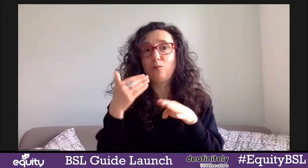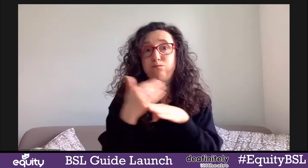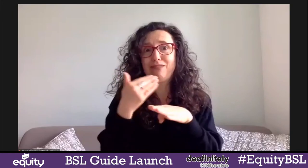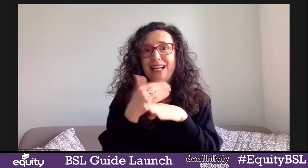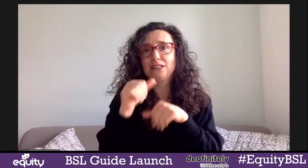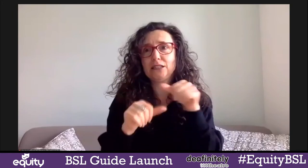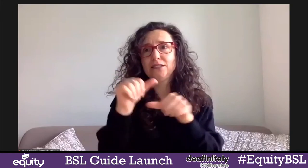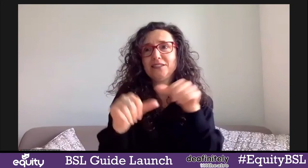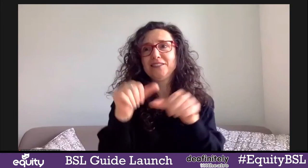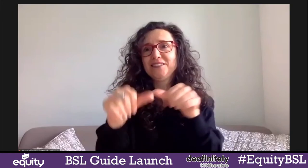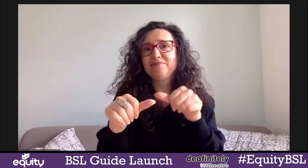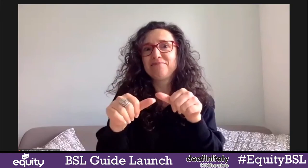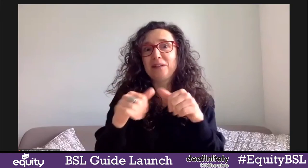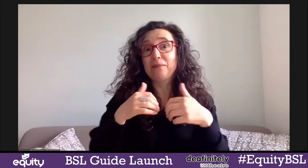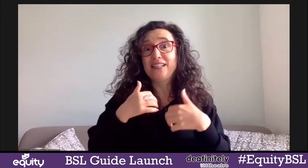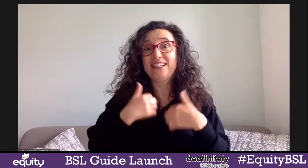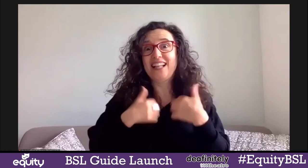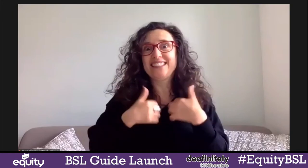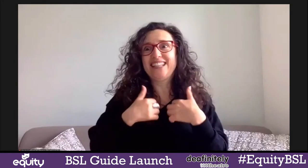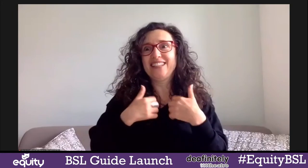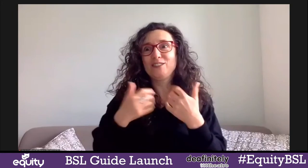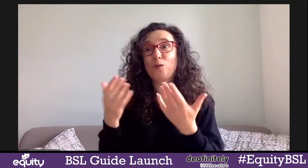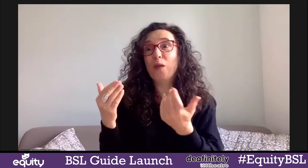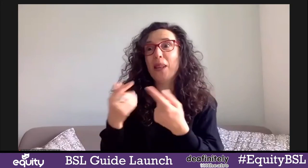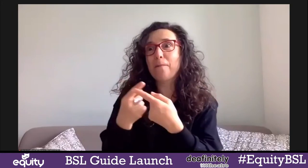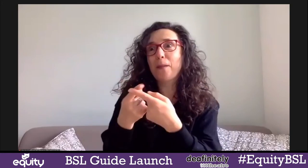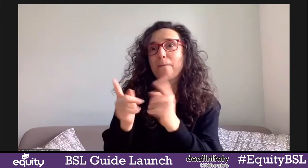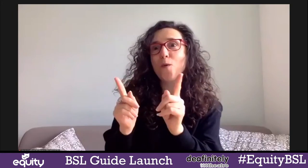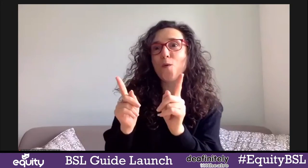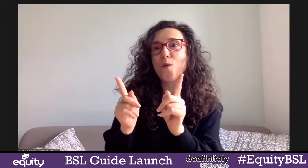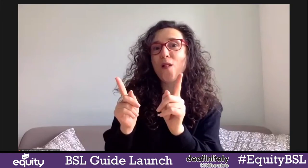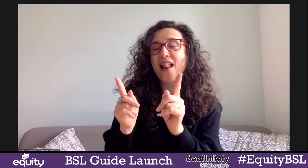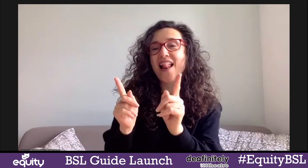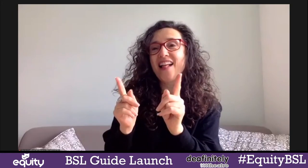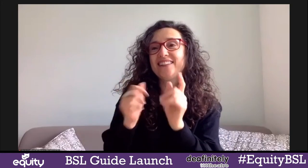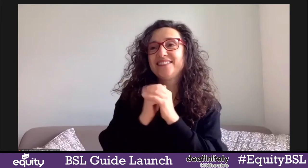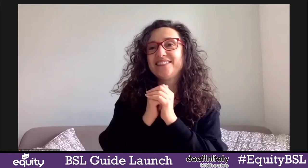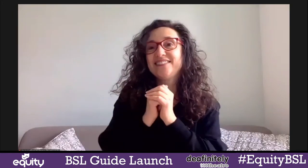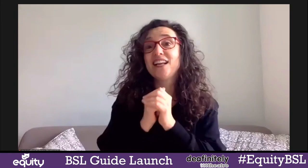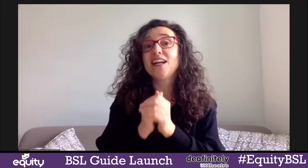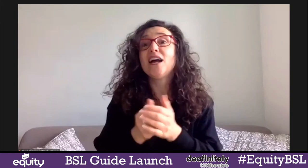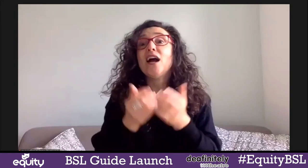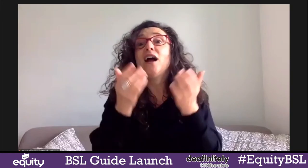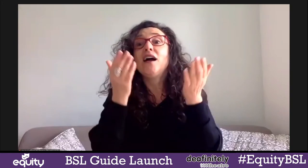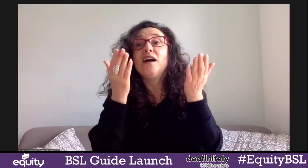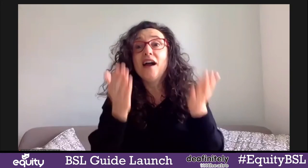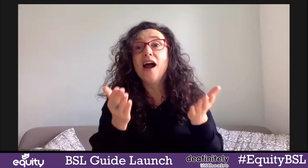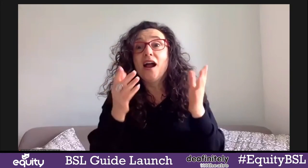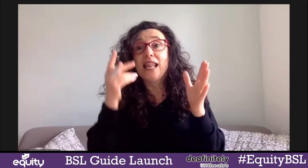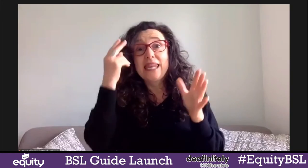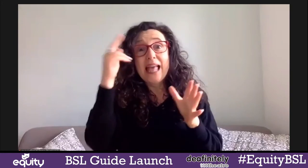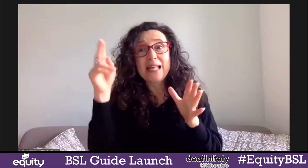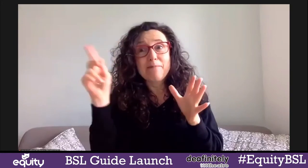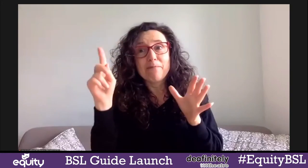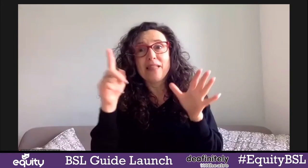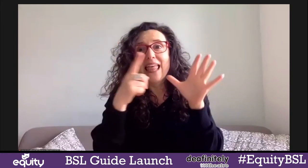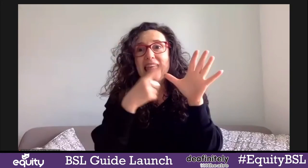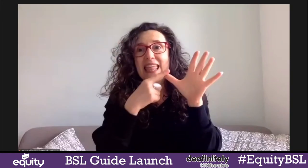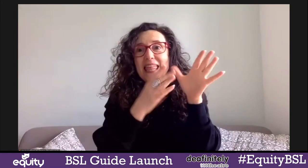including good BSL in their work. I'm now very excited to welcome them, and I'll just name them